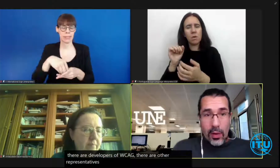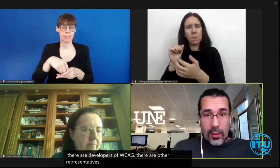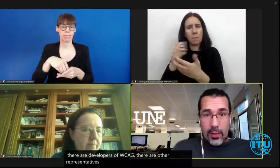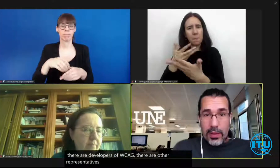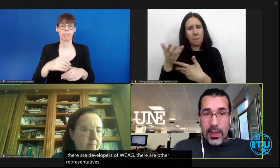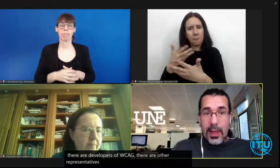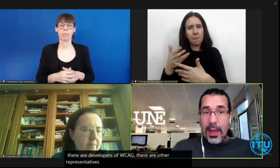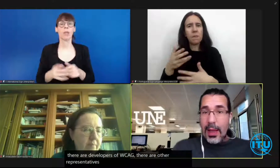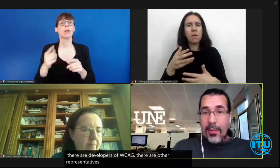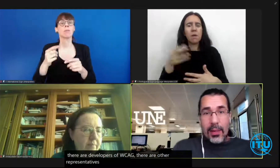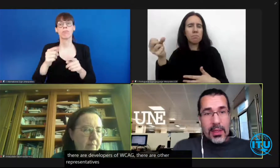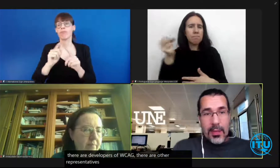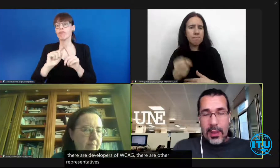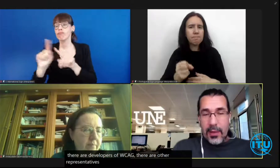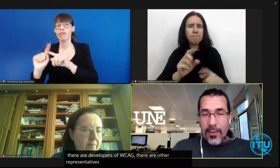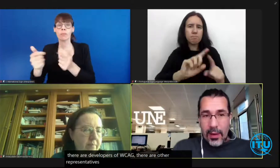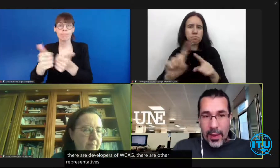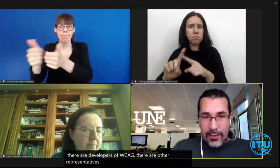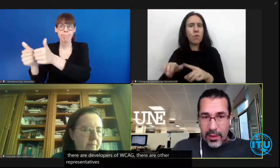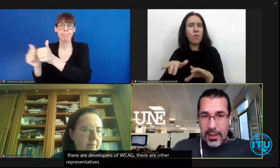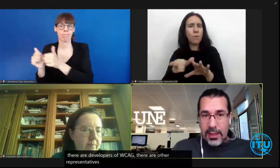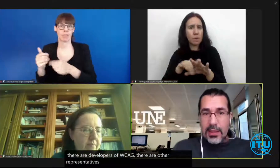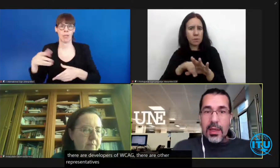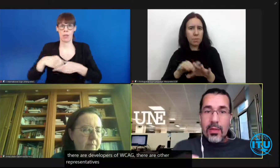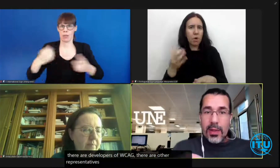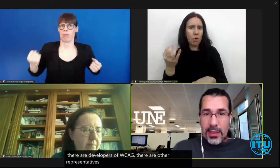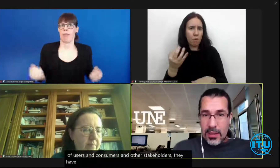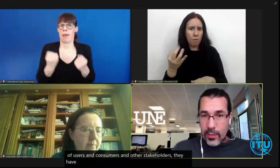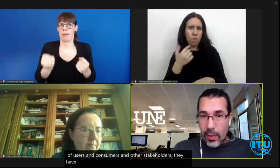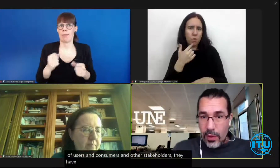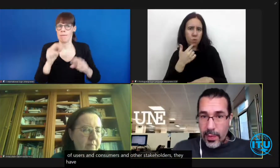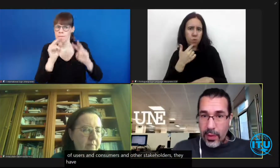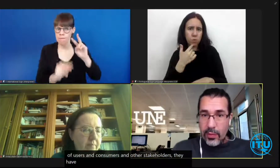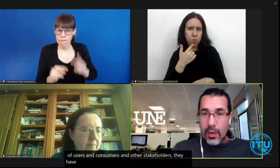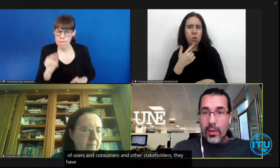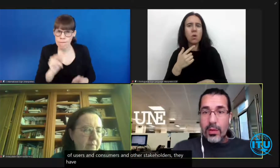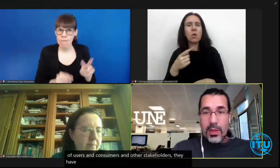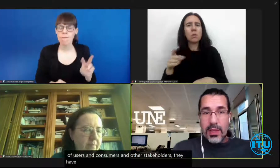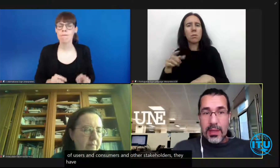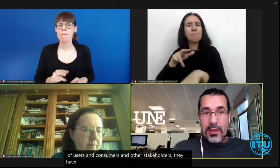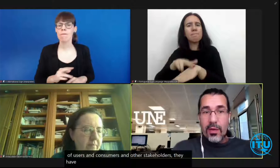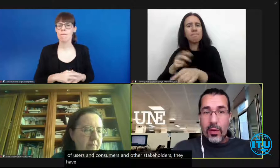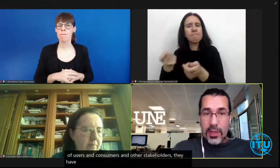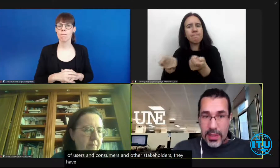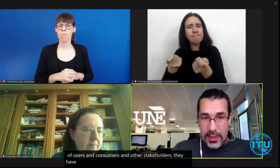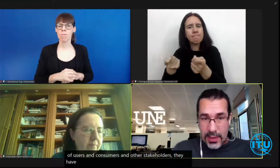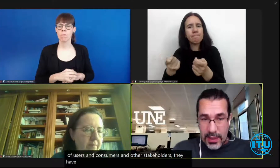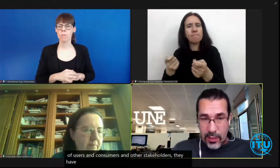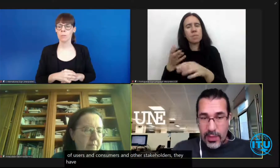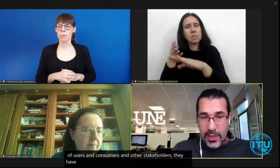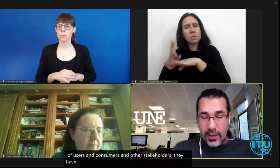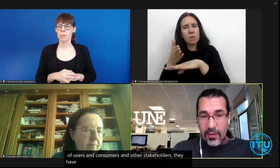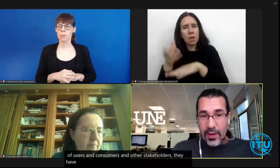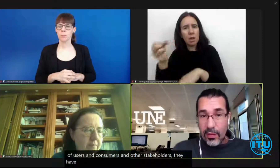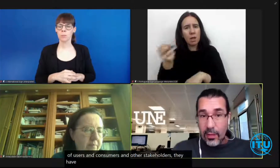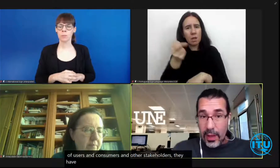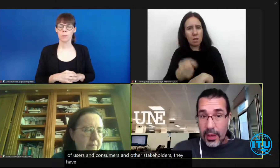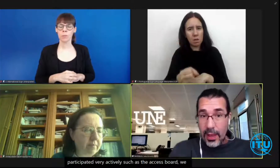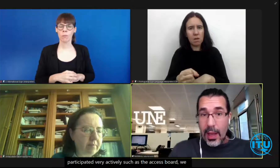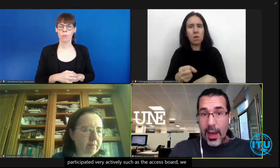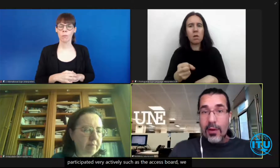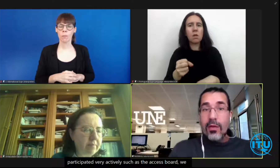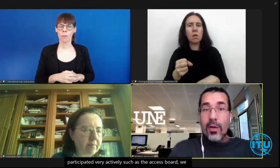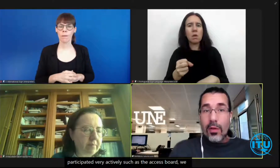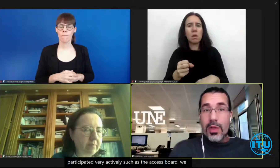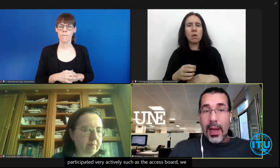other stakeholders have participated very actively, such as the US Access Board, because we always search for consistency with Section